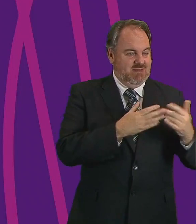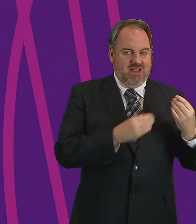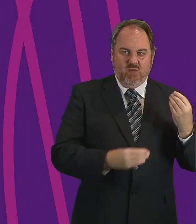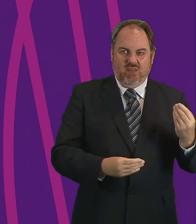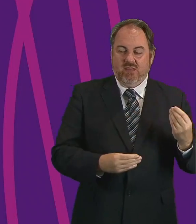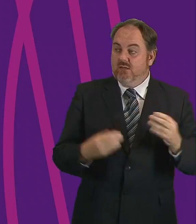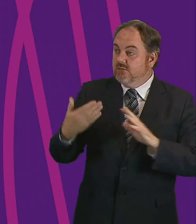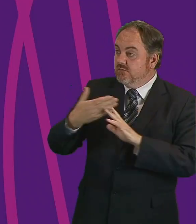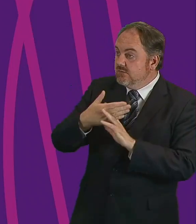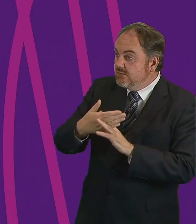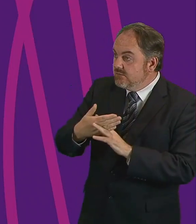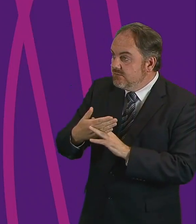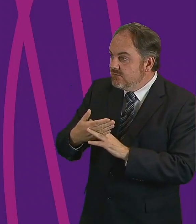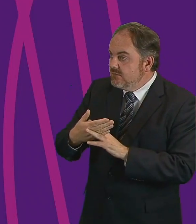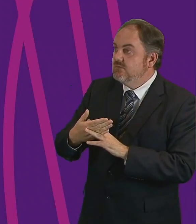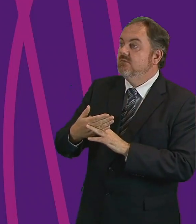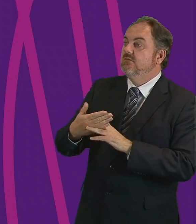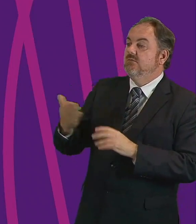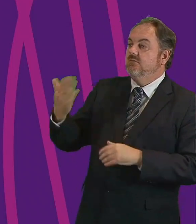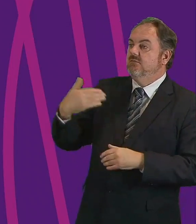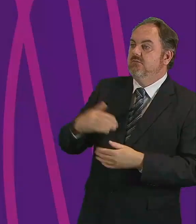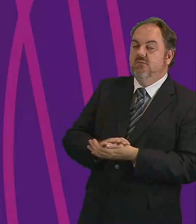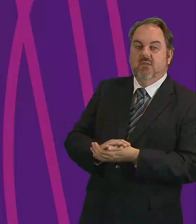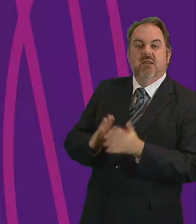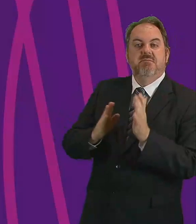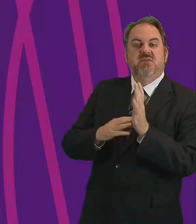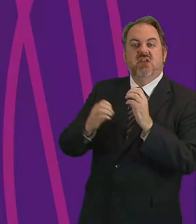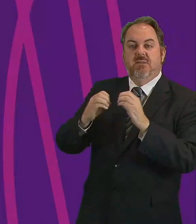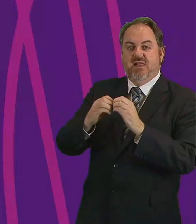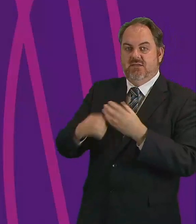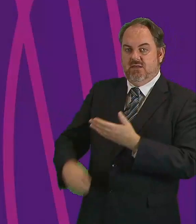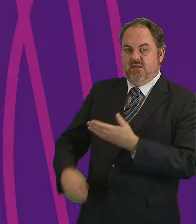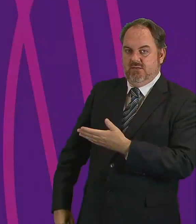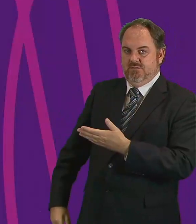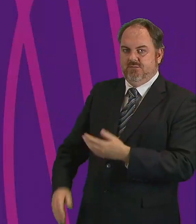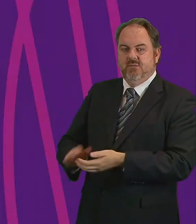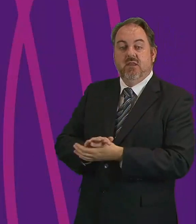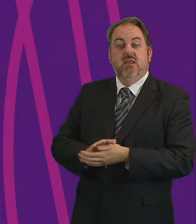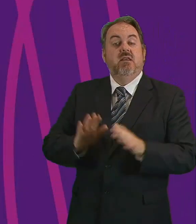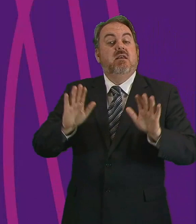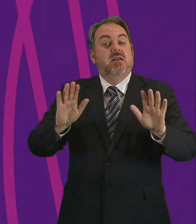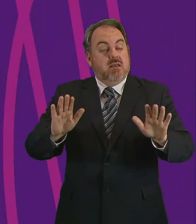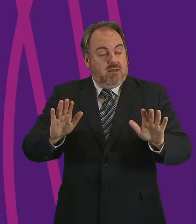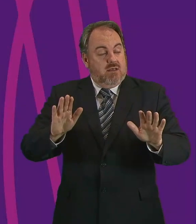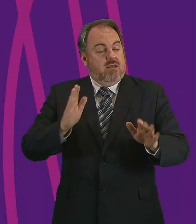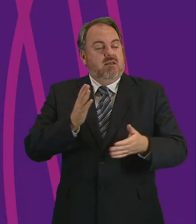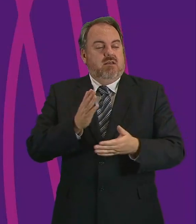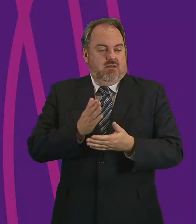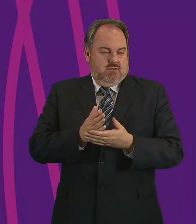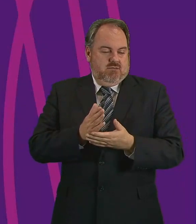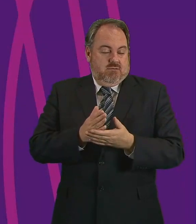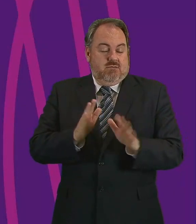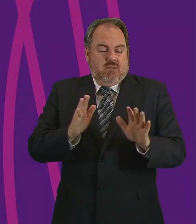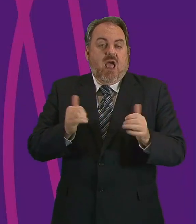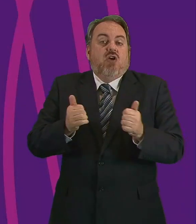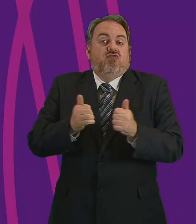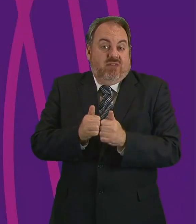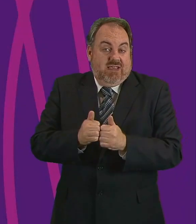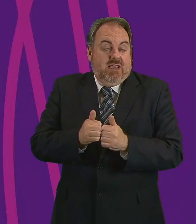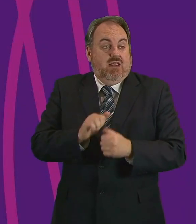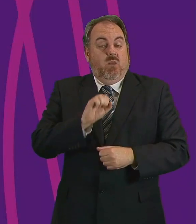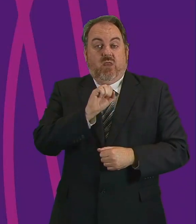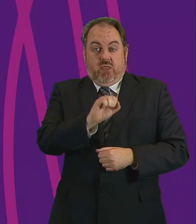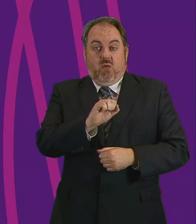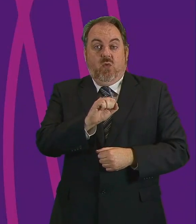up. Certainly. Michelle Ballantyne. I don't disagree with where you're basically coming from, but